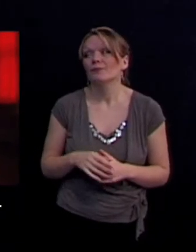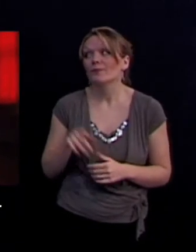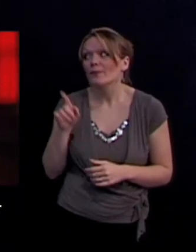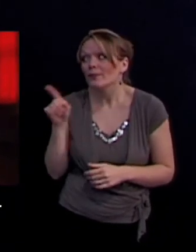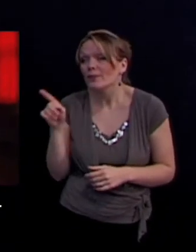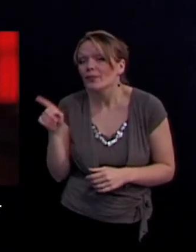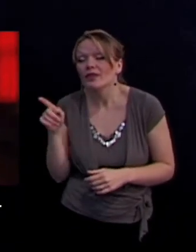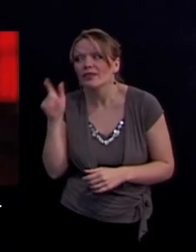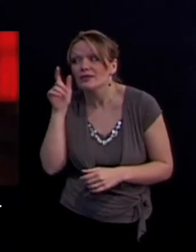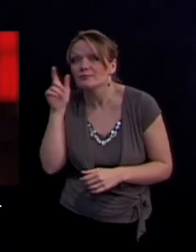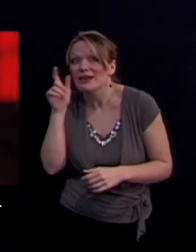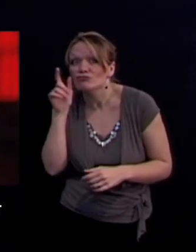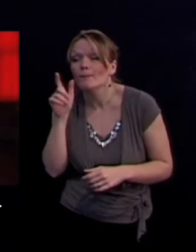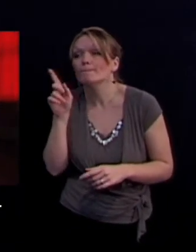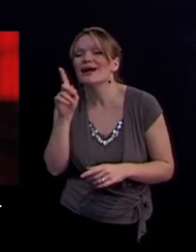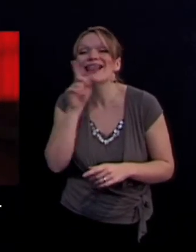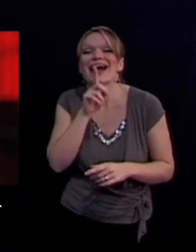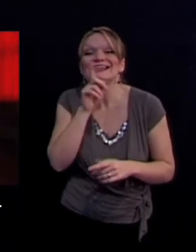Now this is Lady Payne's bedchamber.